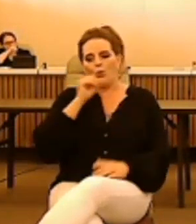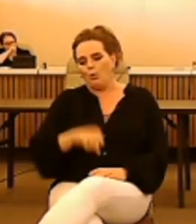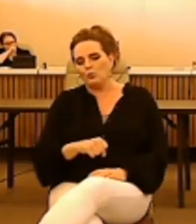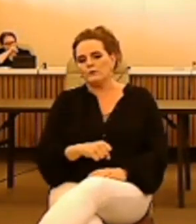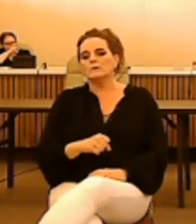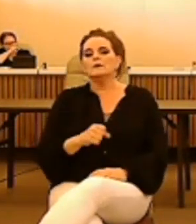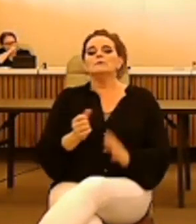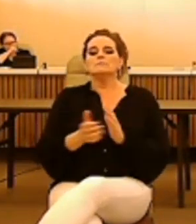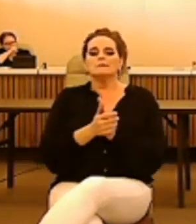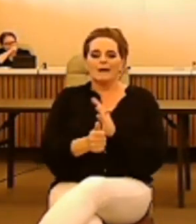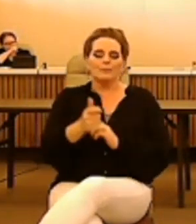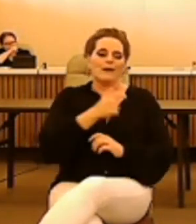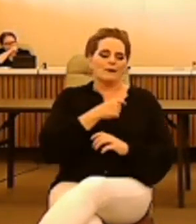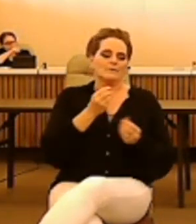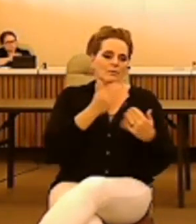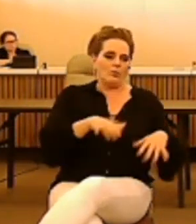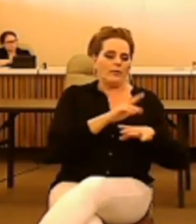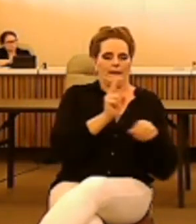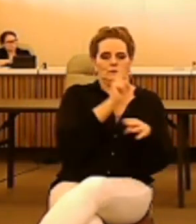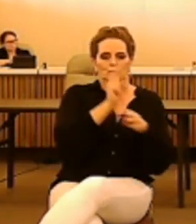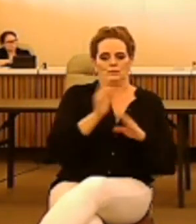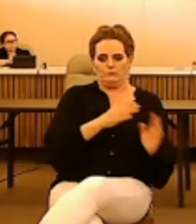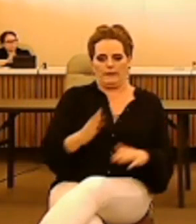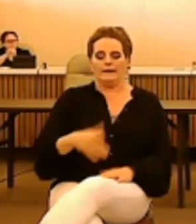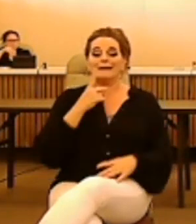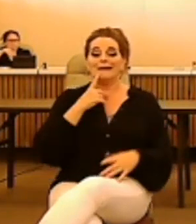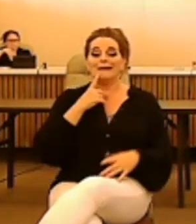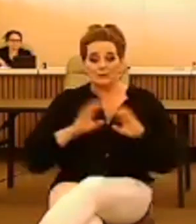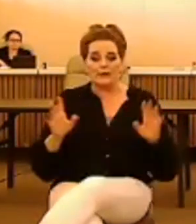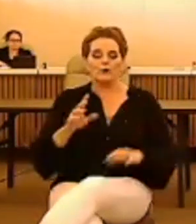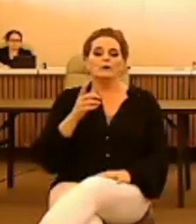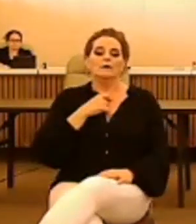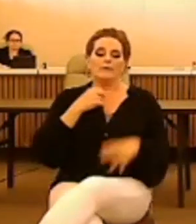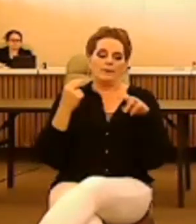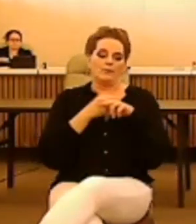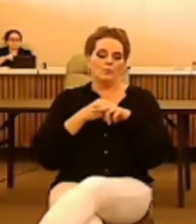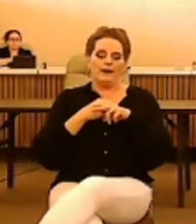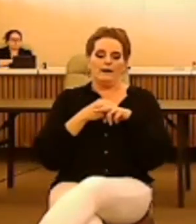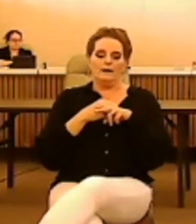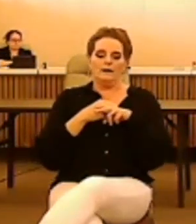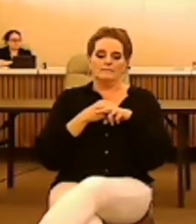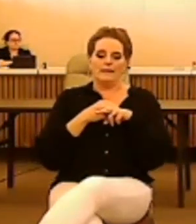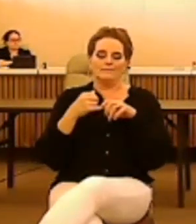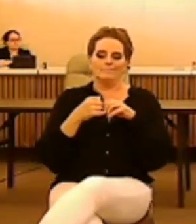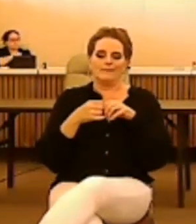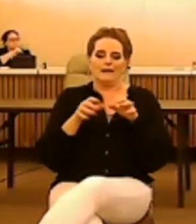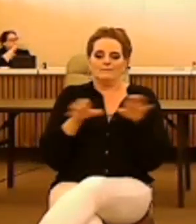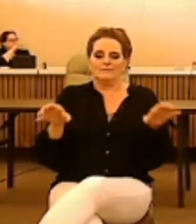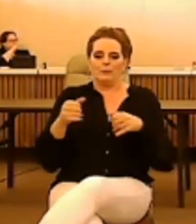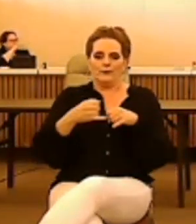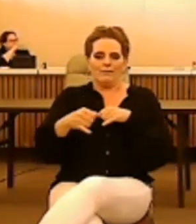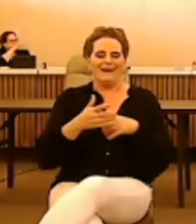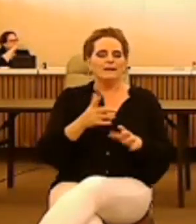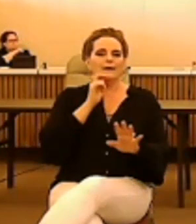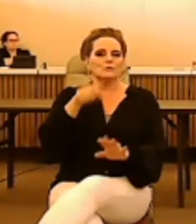use plan. They make very clear that the thruway is essentially the dividing line, and there shouldn't be a whole lot of industrial development south.